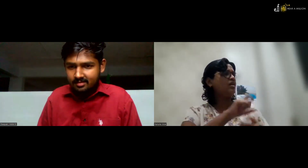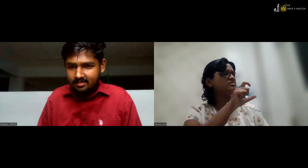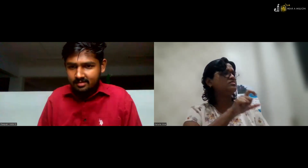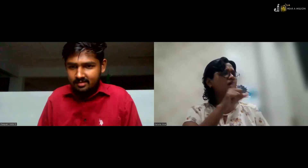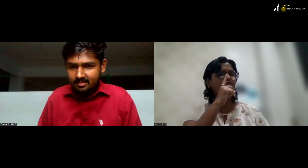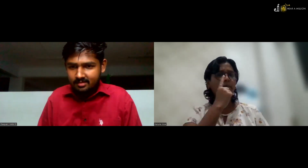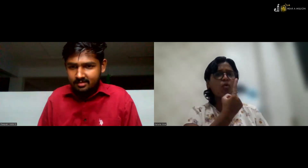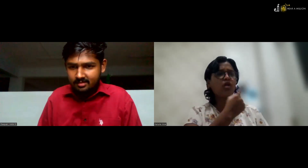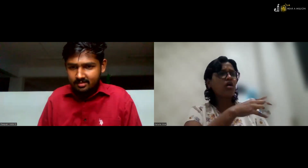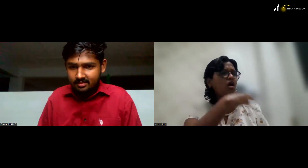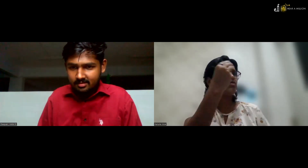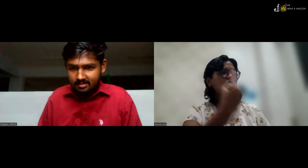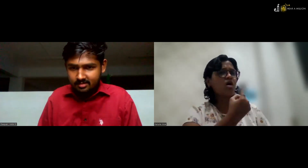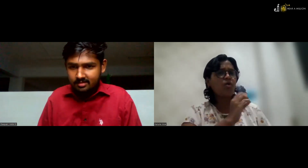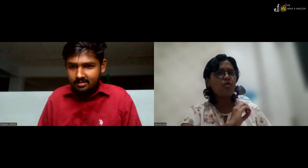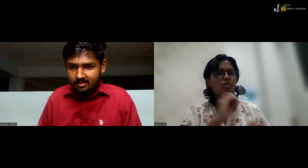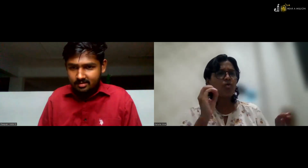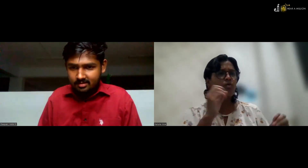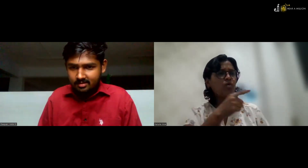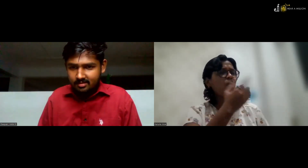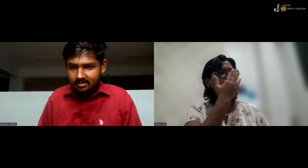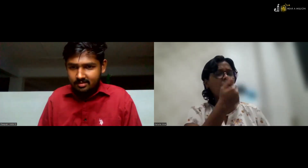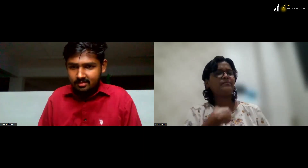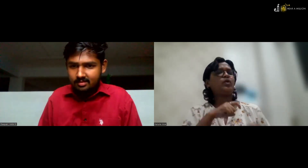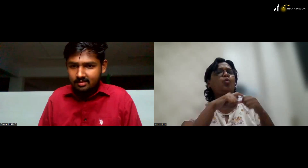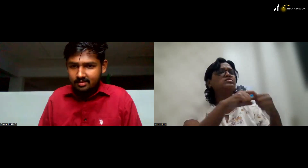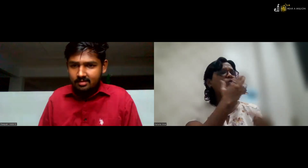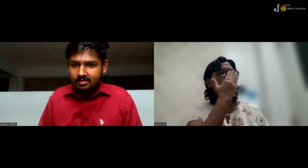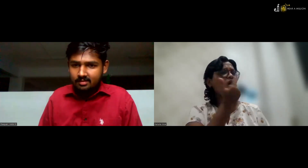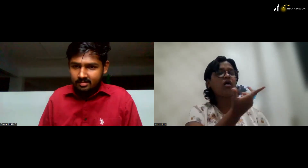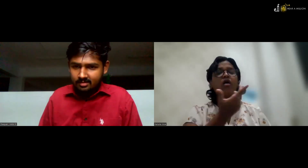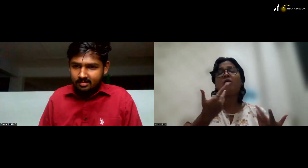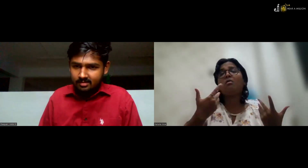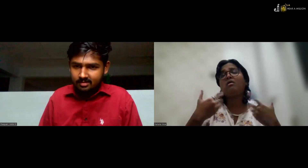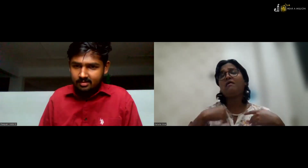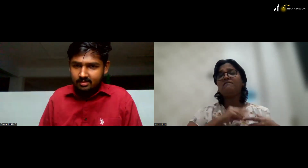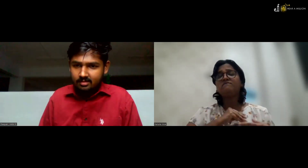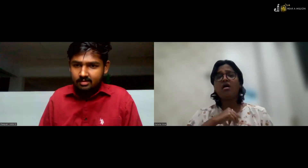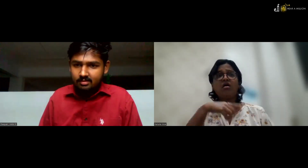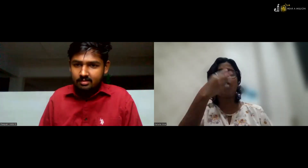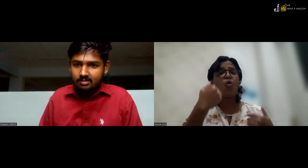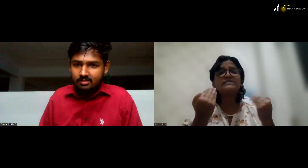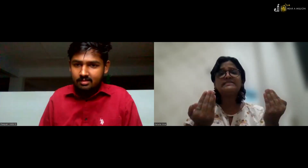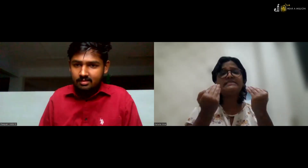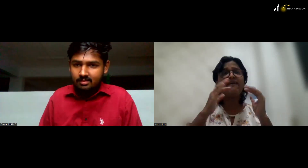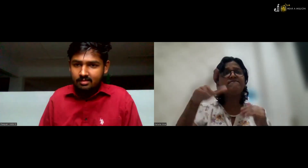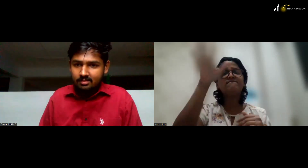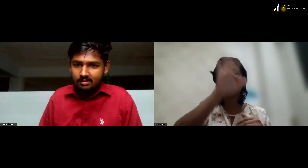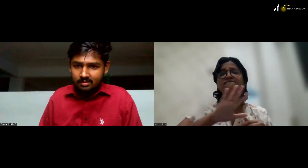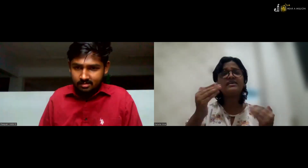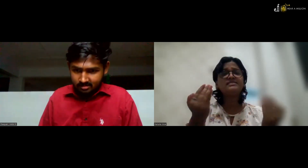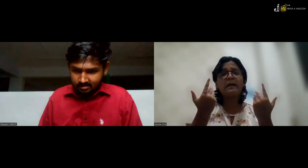travel, and I'm much confident. So there are other females, who are not traveling, and I to ask them.